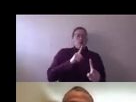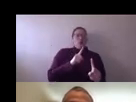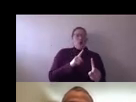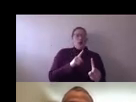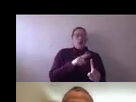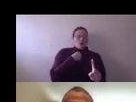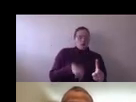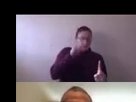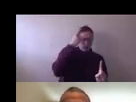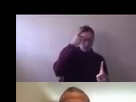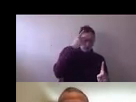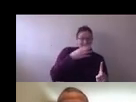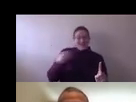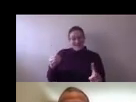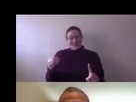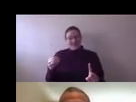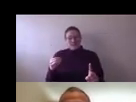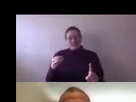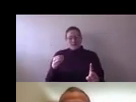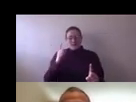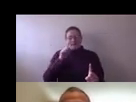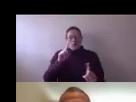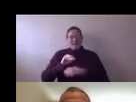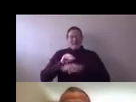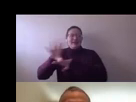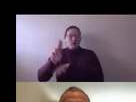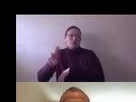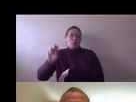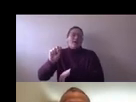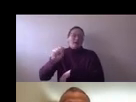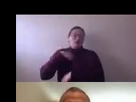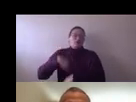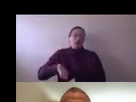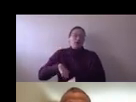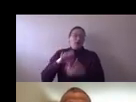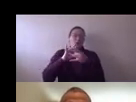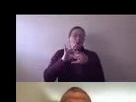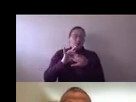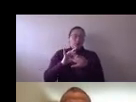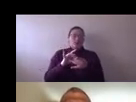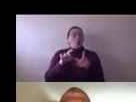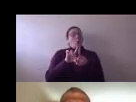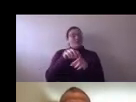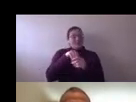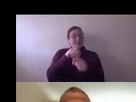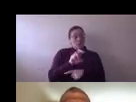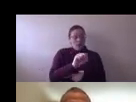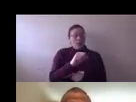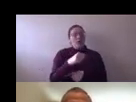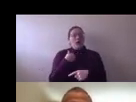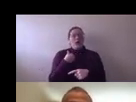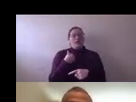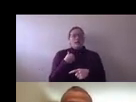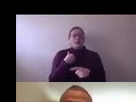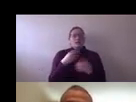Chinese politics, but also in influencing US-China relations. And also in the US, we have had